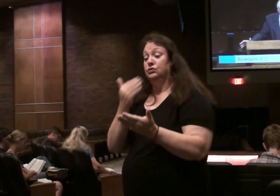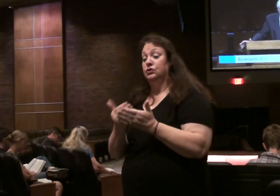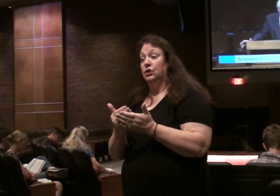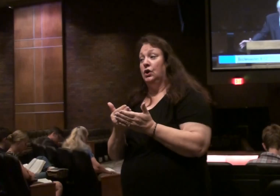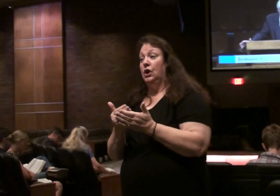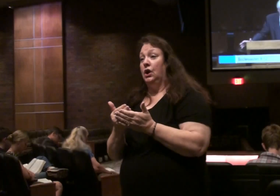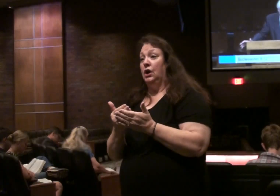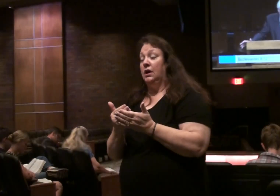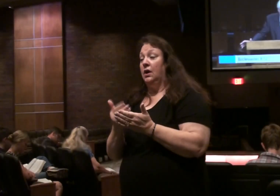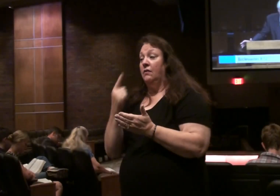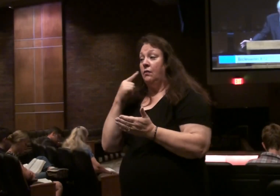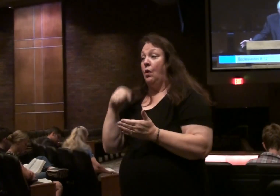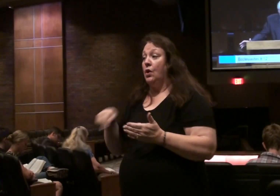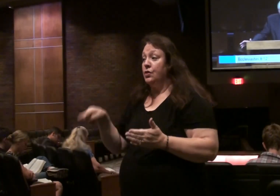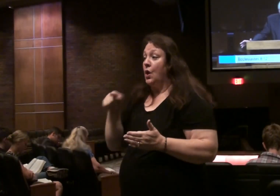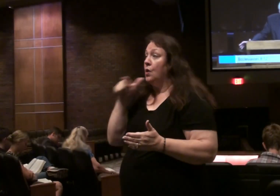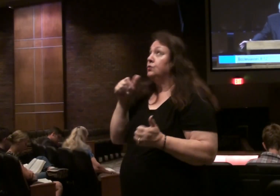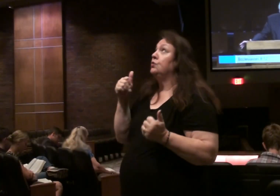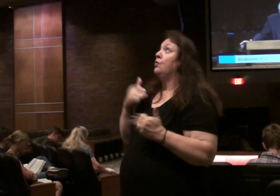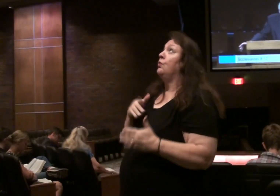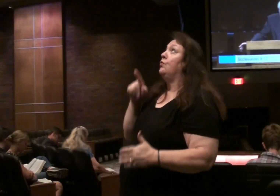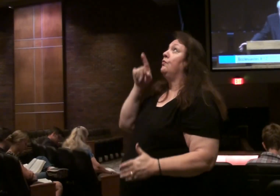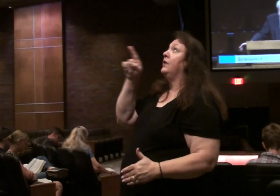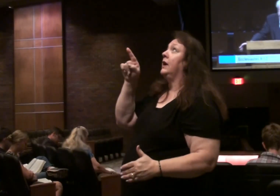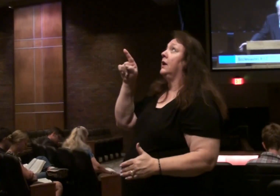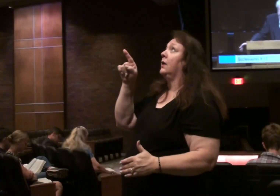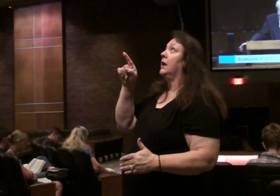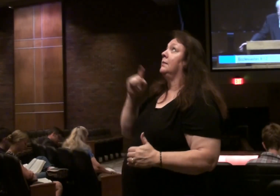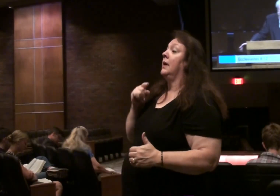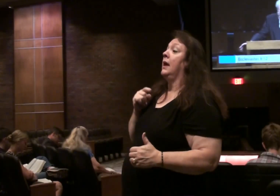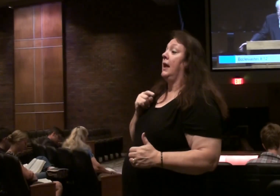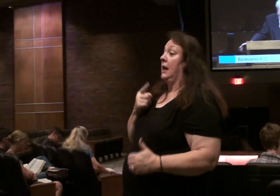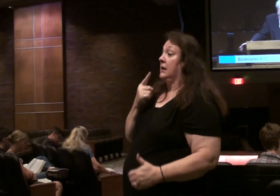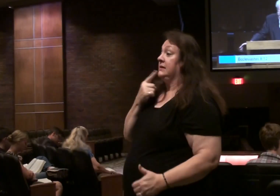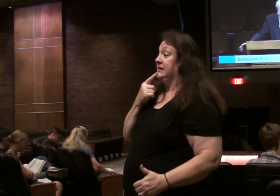who fear God, who fear Him openly.